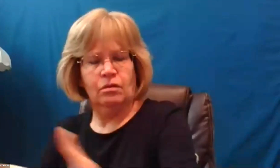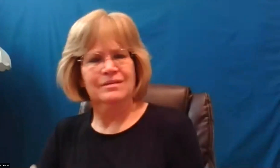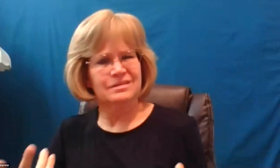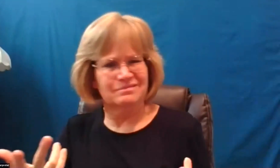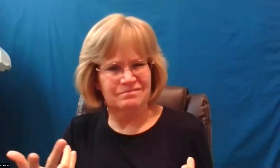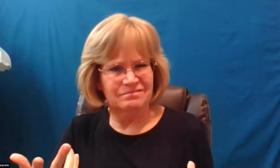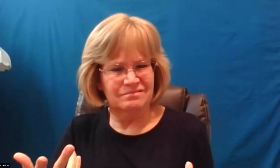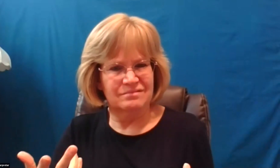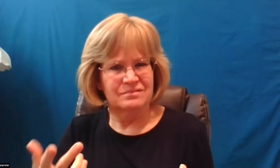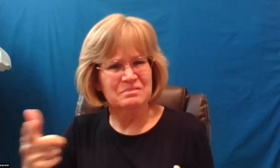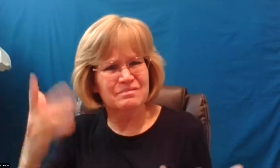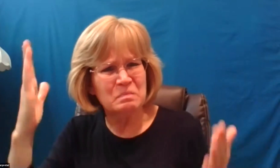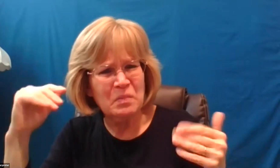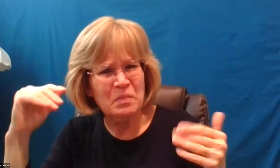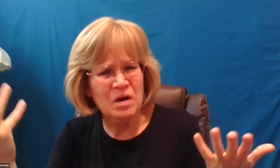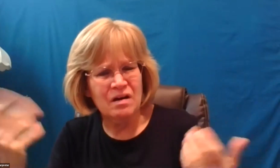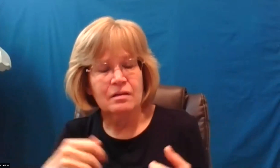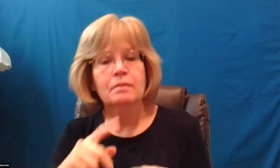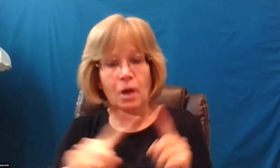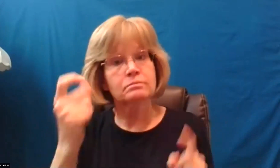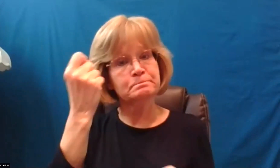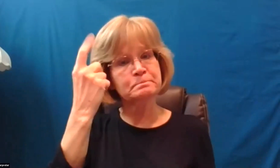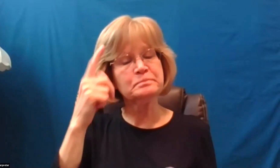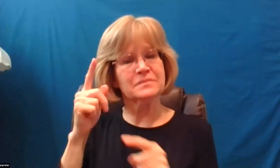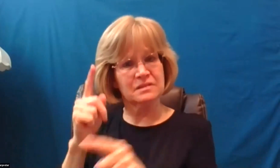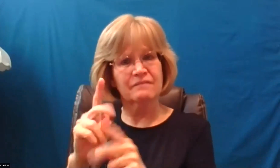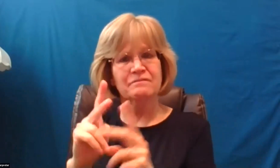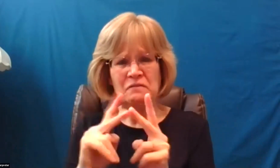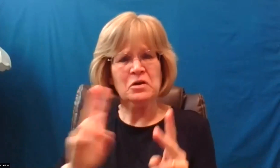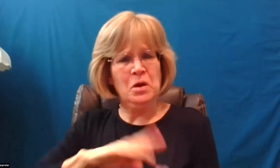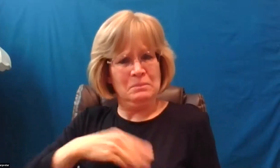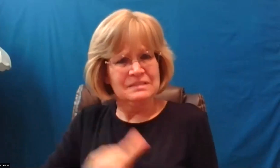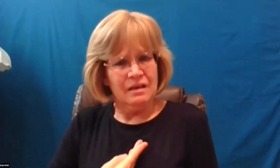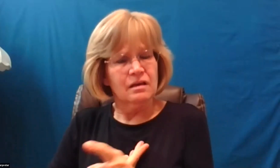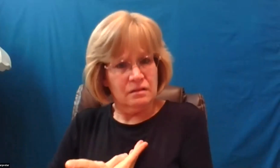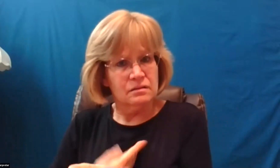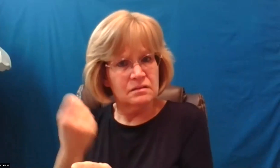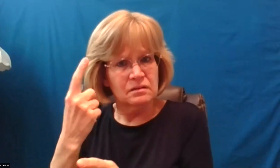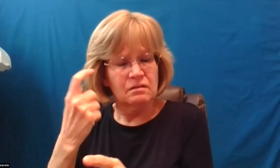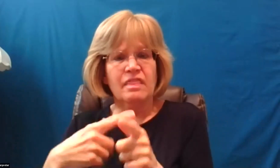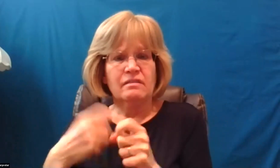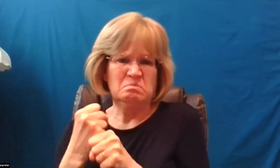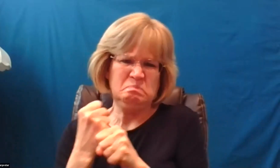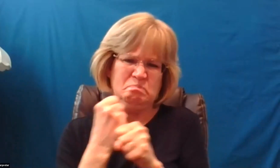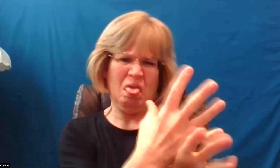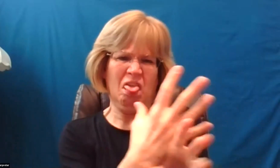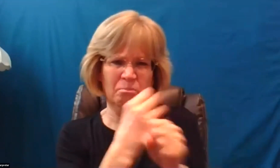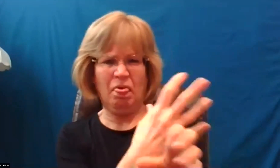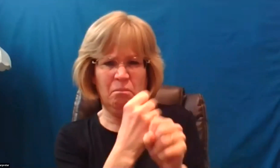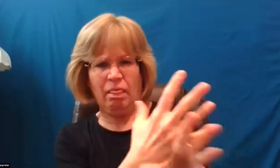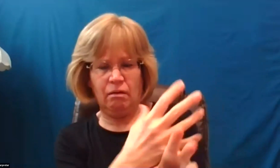But I get it. When you're really upset, as Martha is, you just lash out unthinkingly.